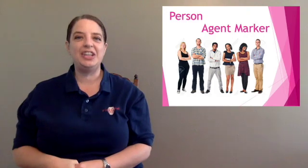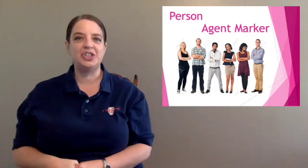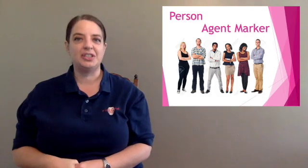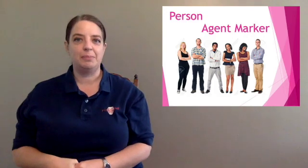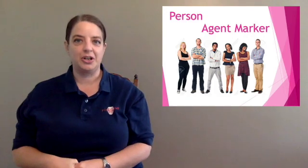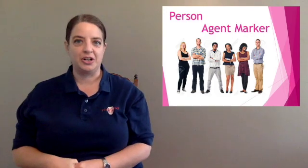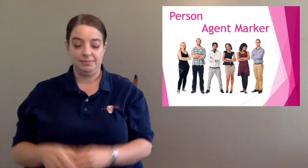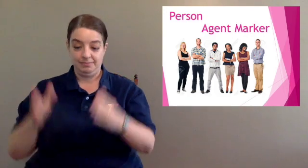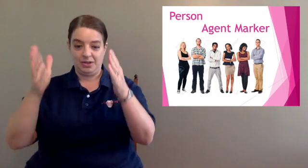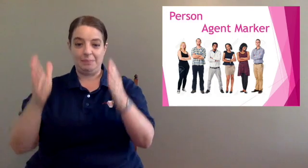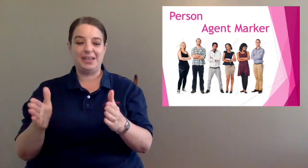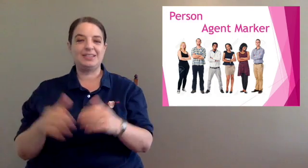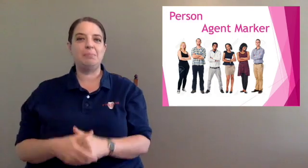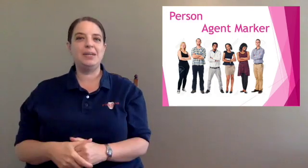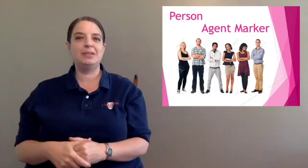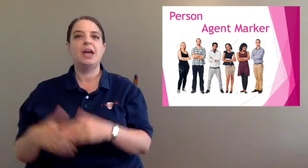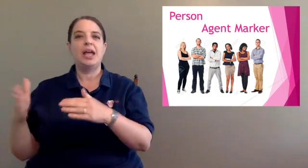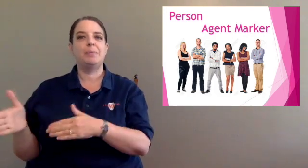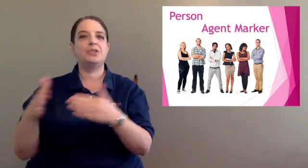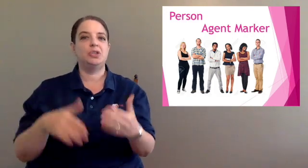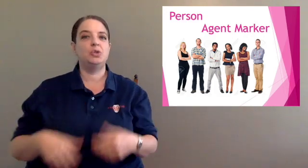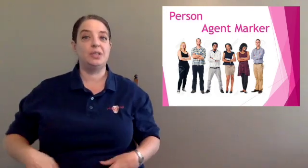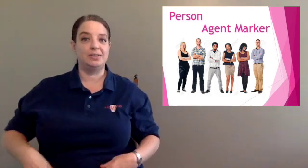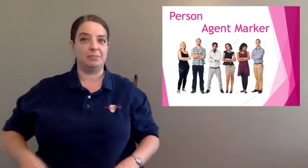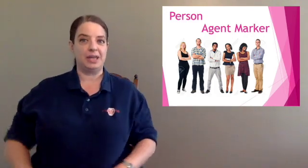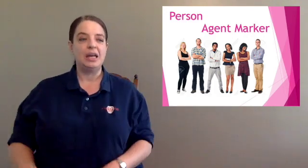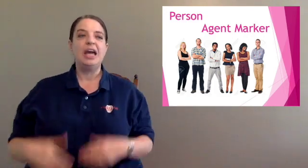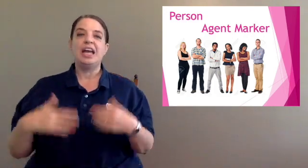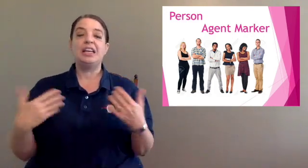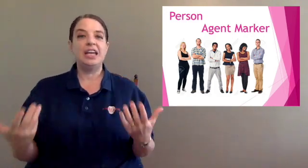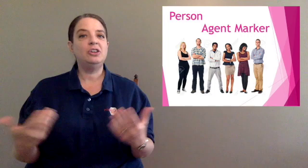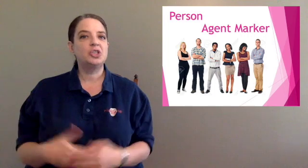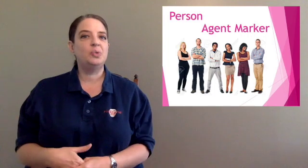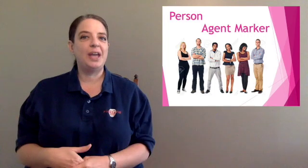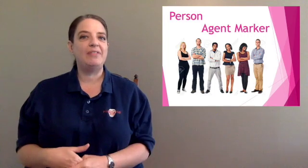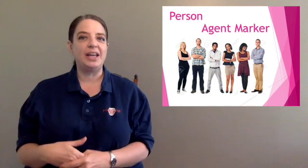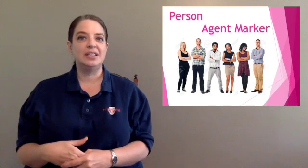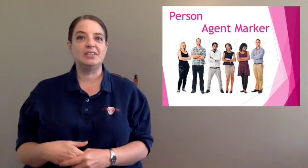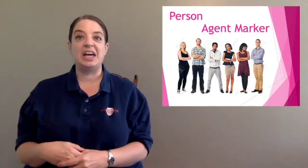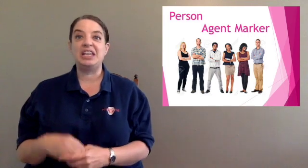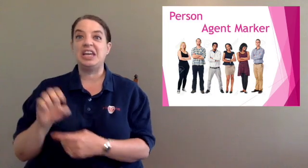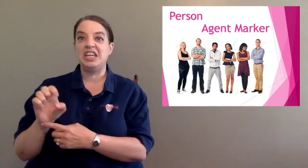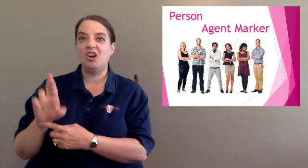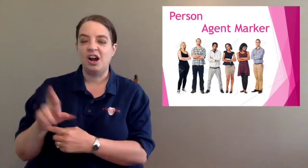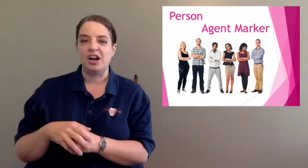agent marker. Okay, because it means a person who does something. In English, we have endings like ER